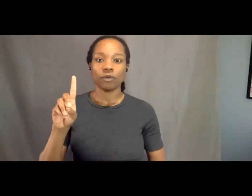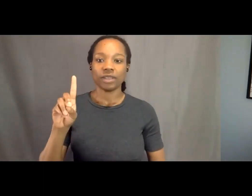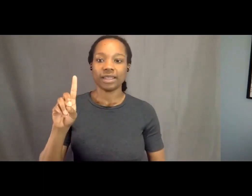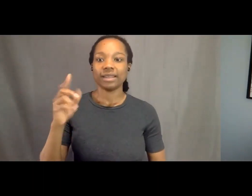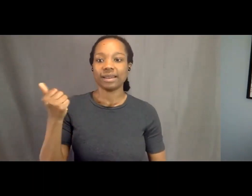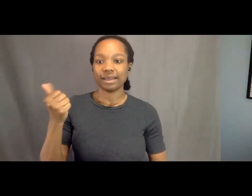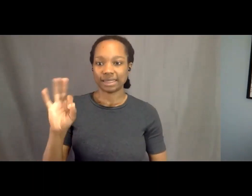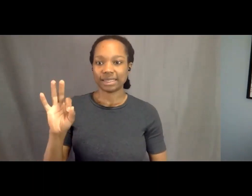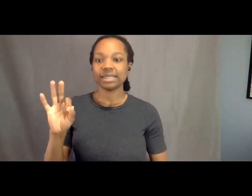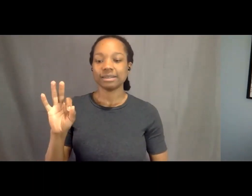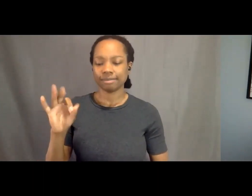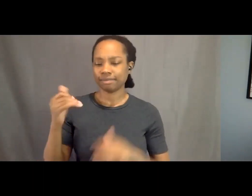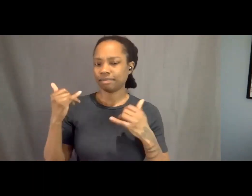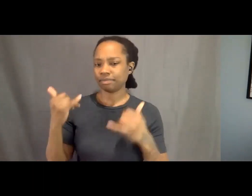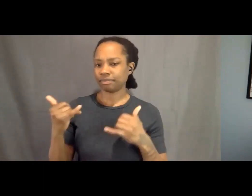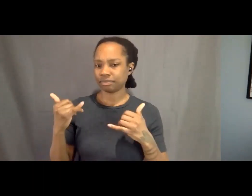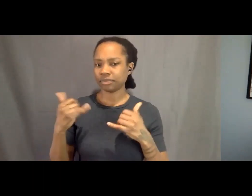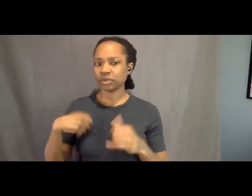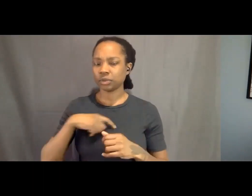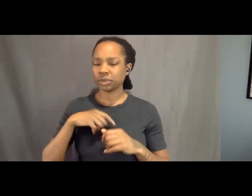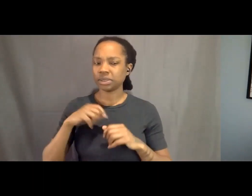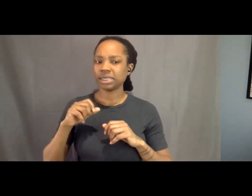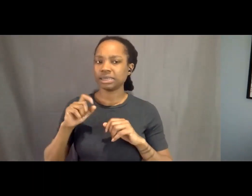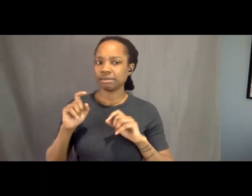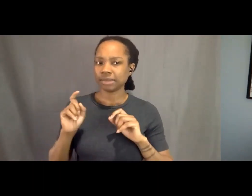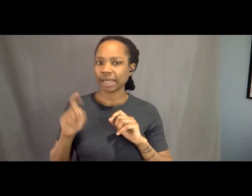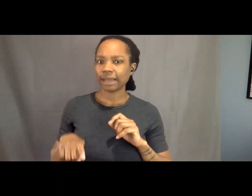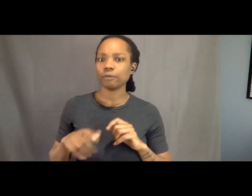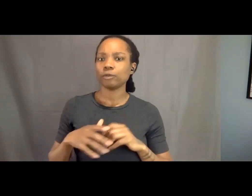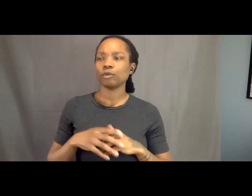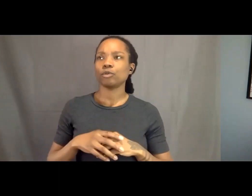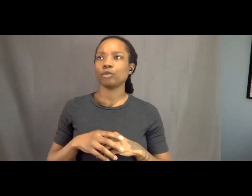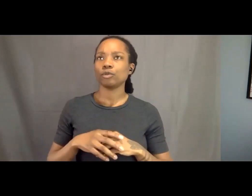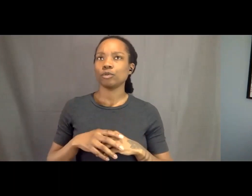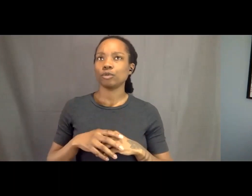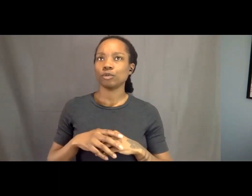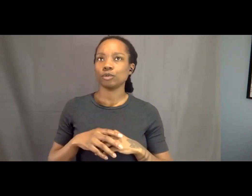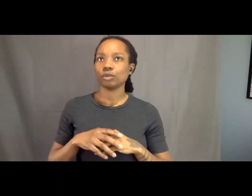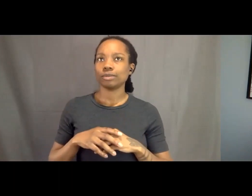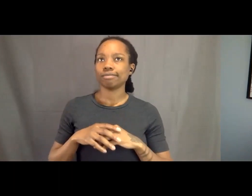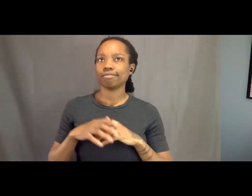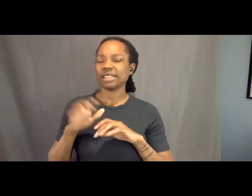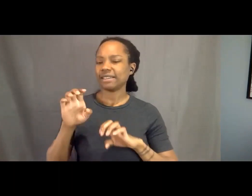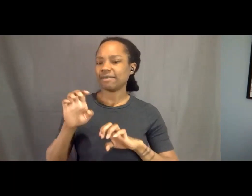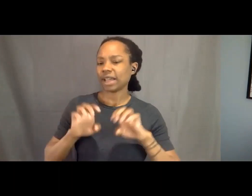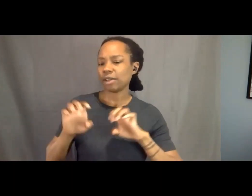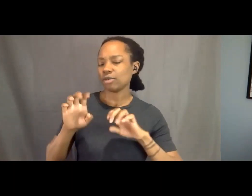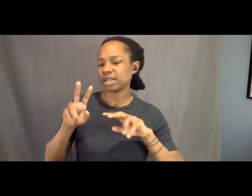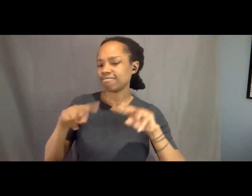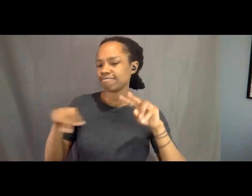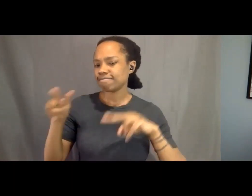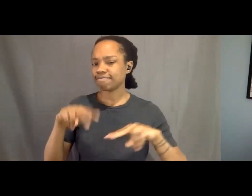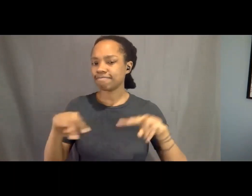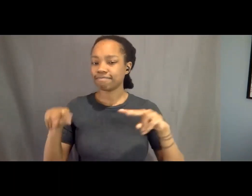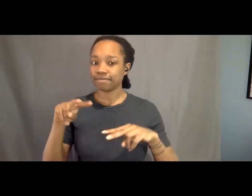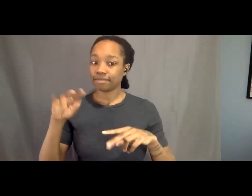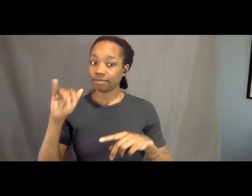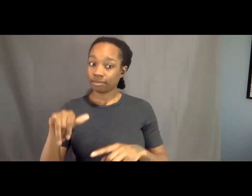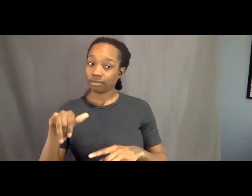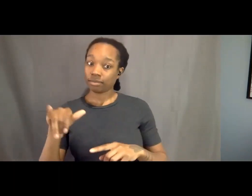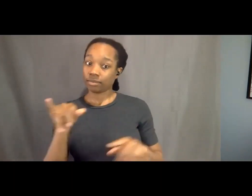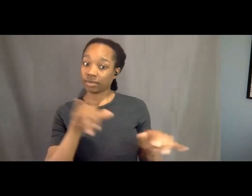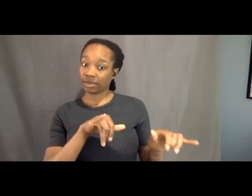I think that one of the things that we have to begin to evaluate is that the perception of